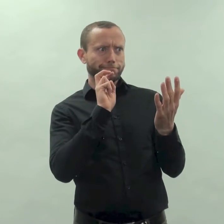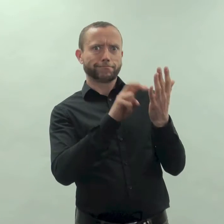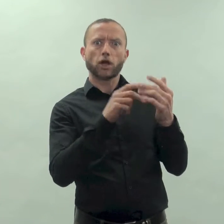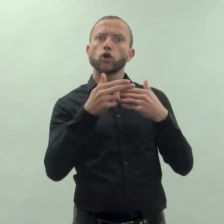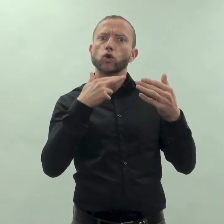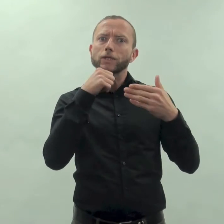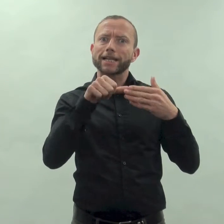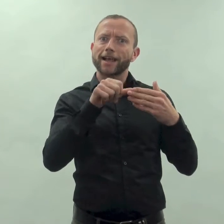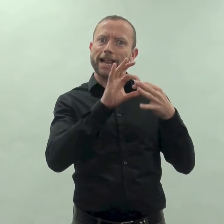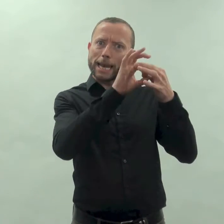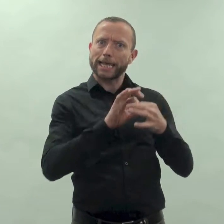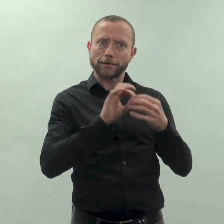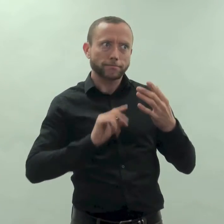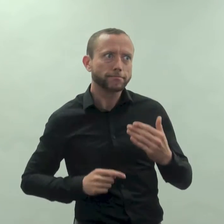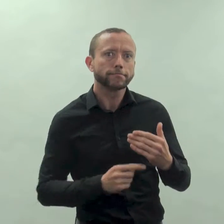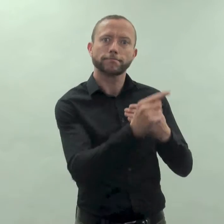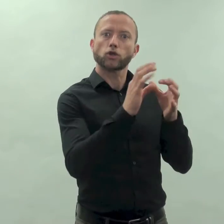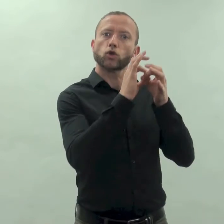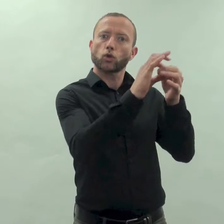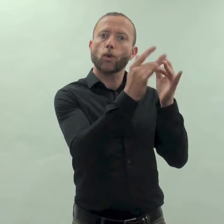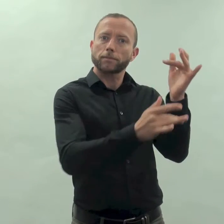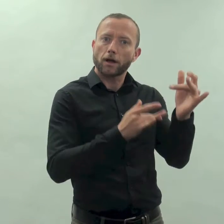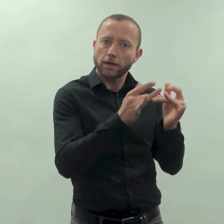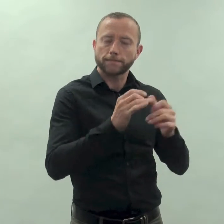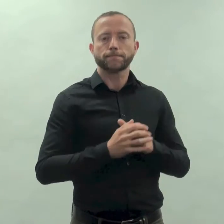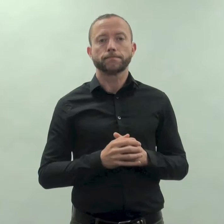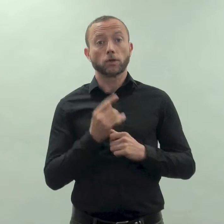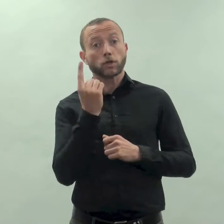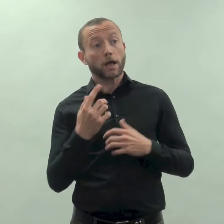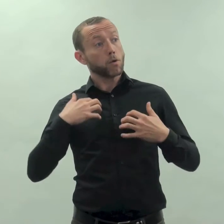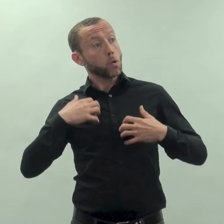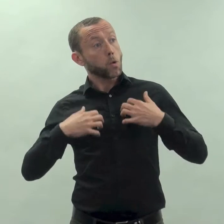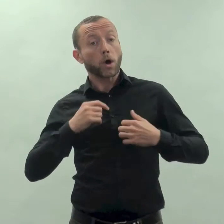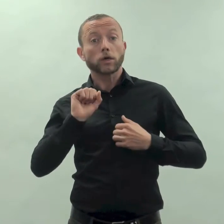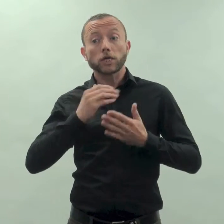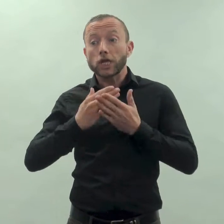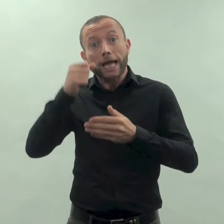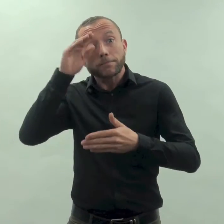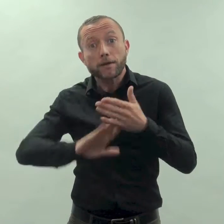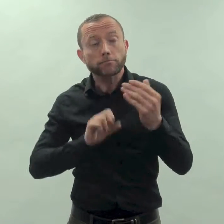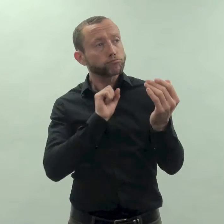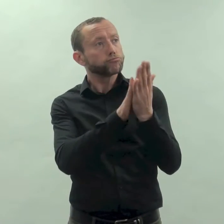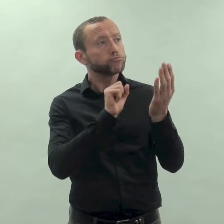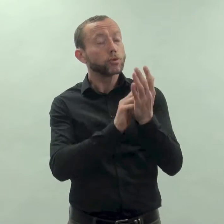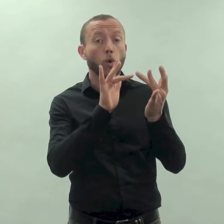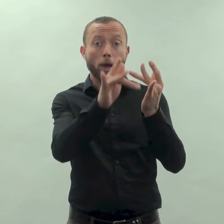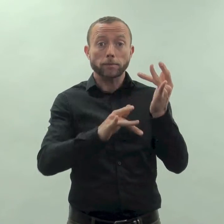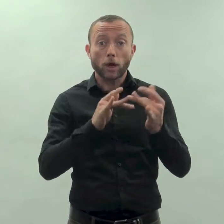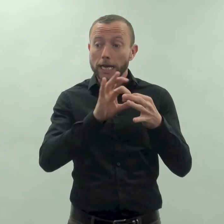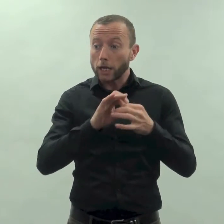blogs by clicking on the link in the newsletter. If you would like to do a blog about something you have experienced in terms of